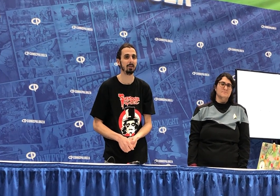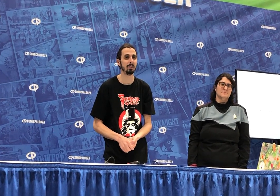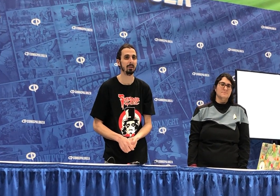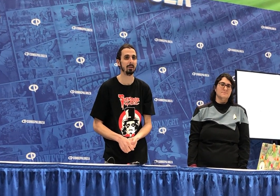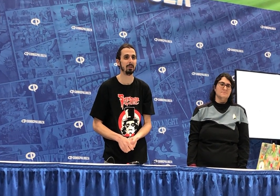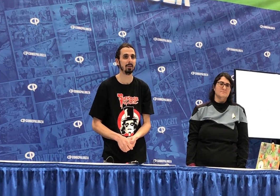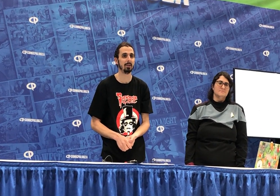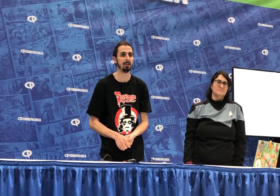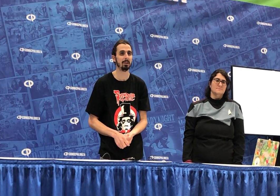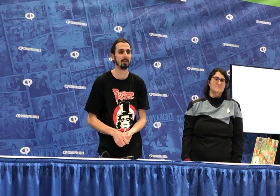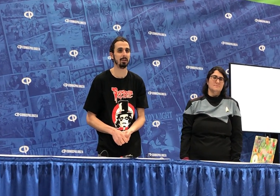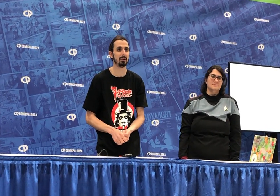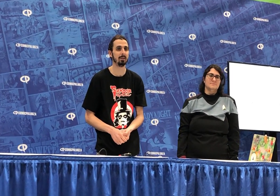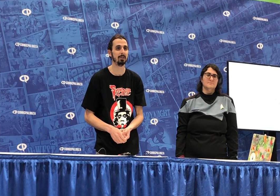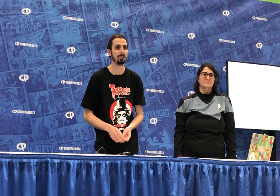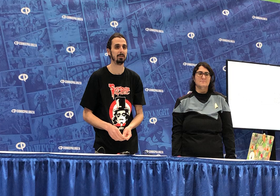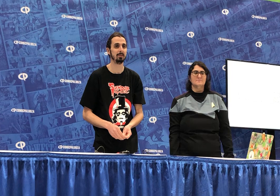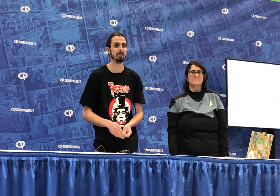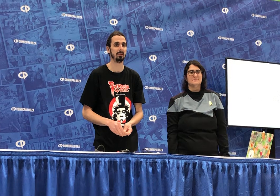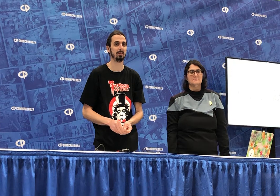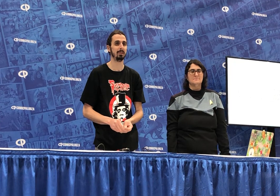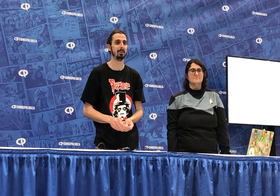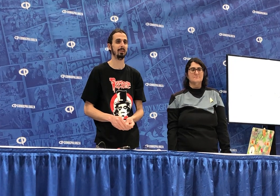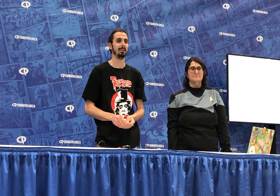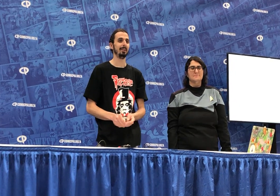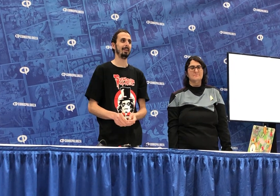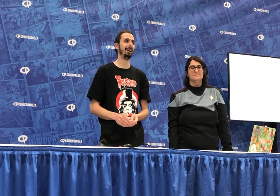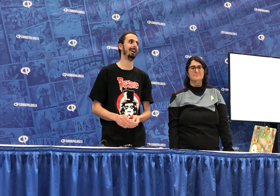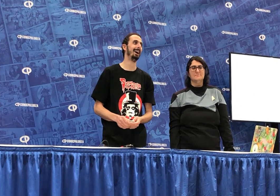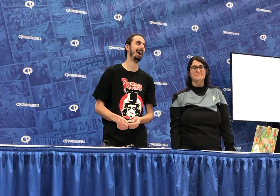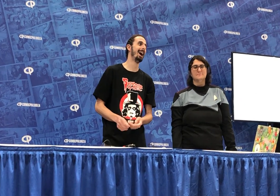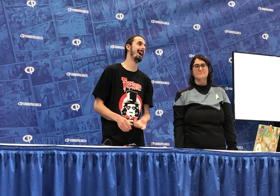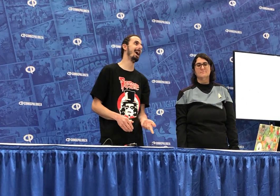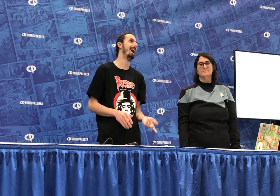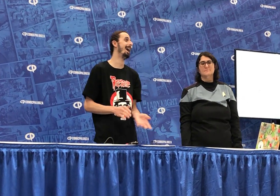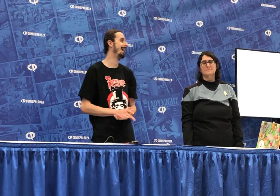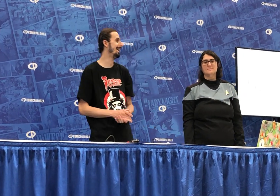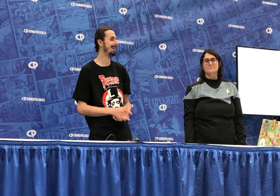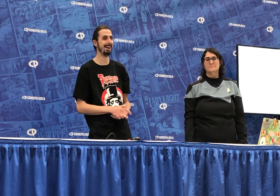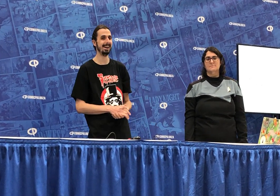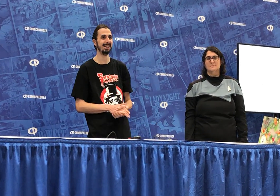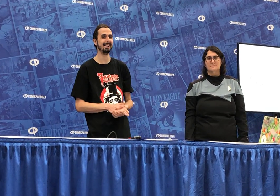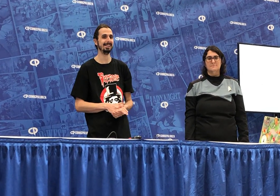Okay, what are your favorite fandoms and how do you, your top three, and then how do you come up with the science?